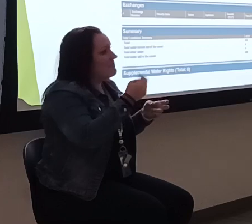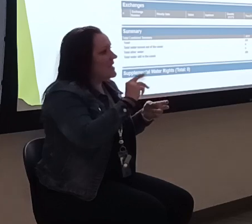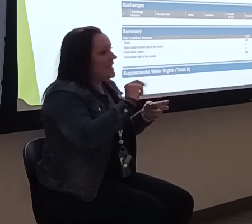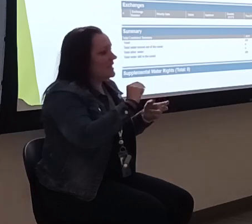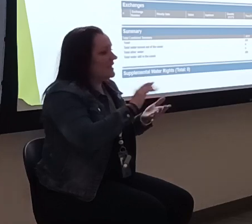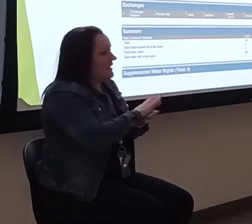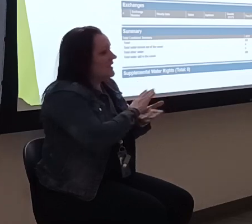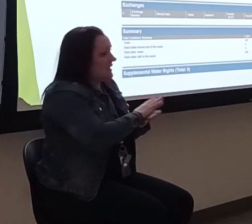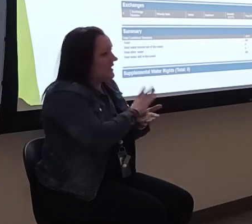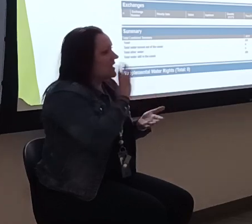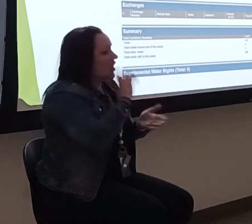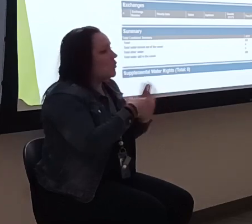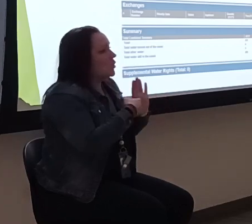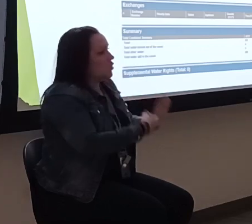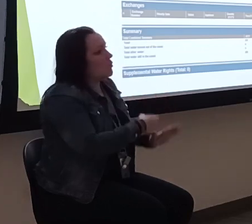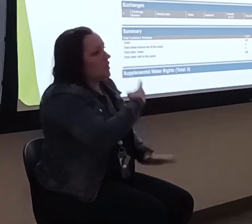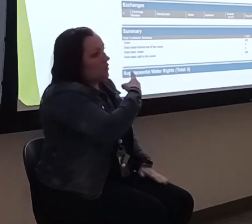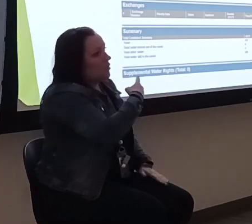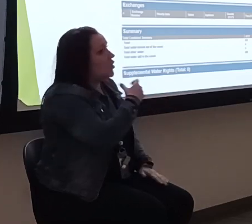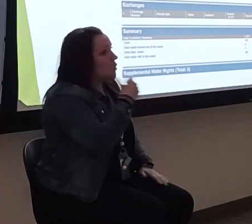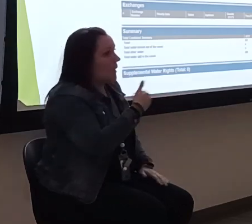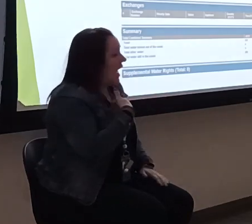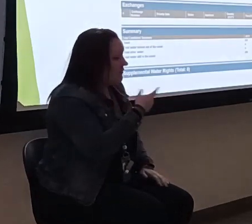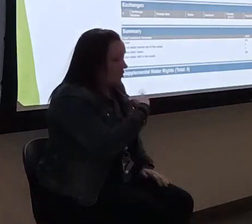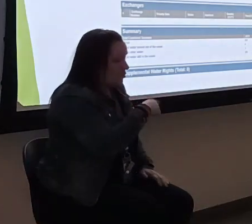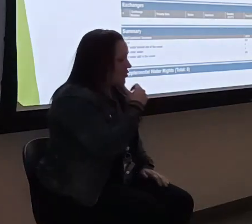here. You don't have those, so there aren't any.